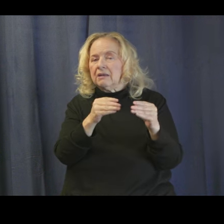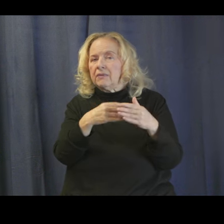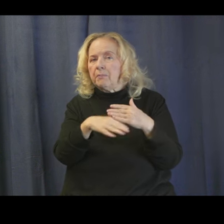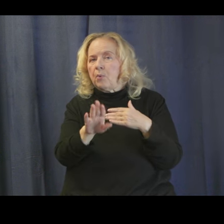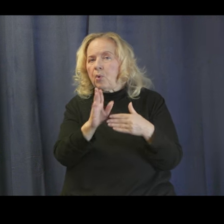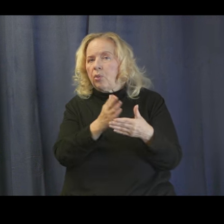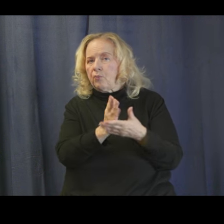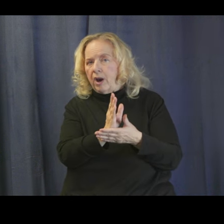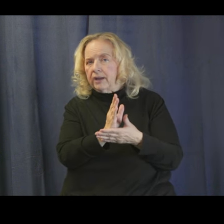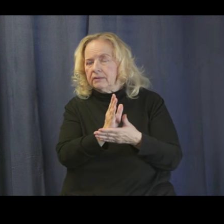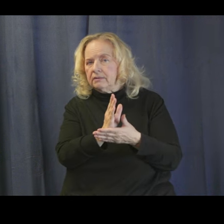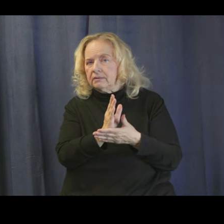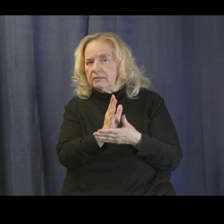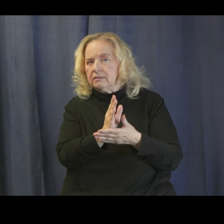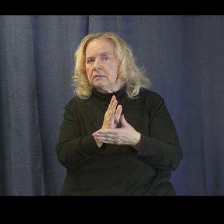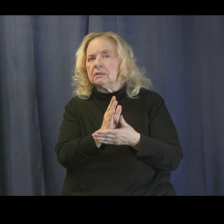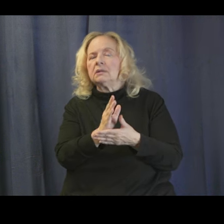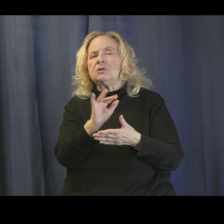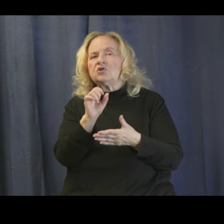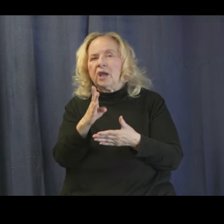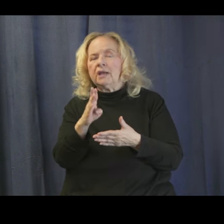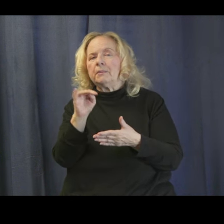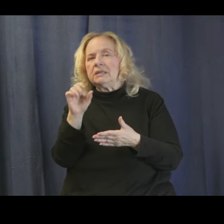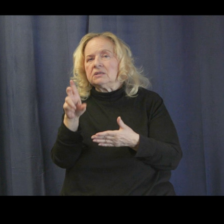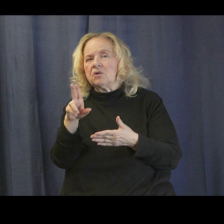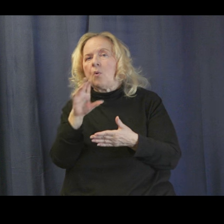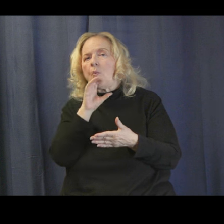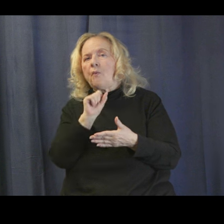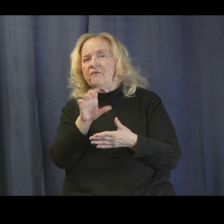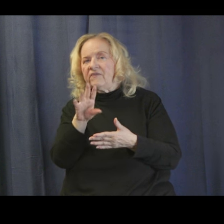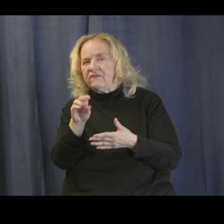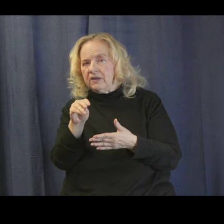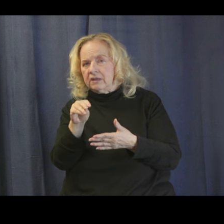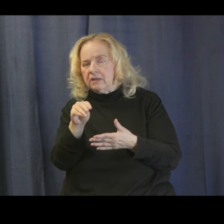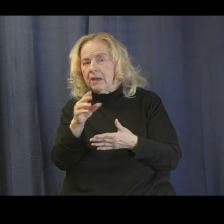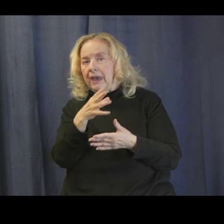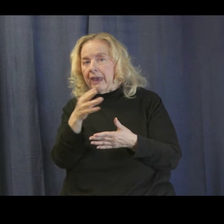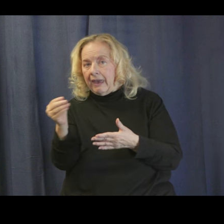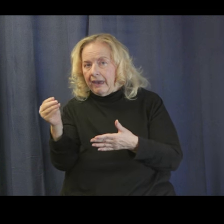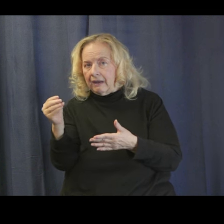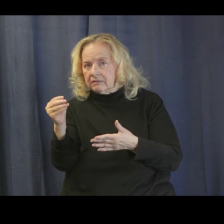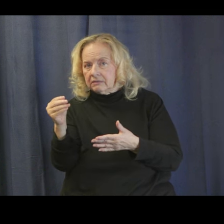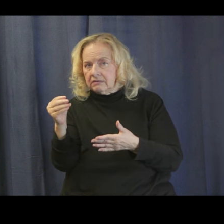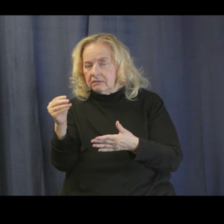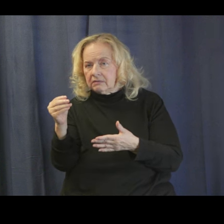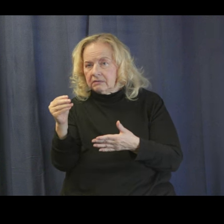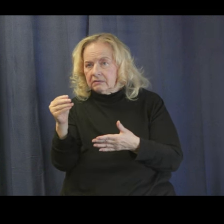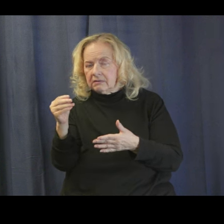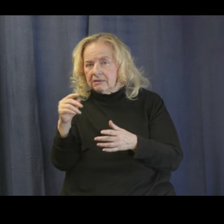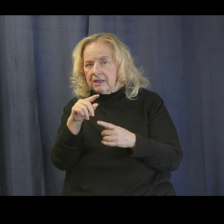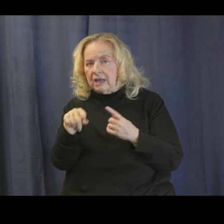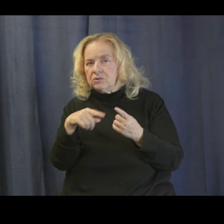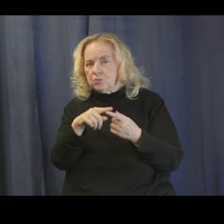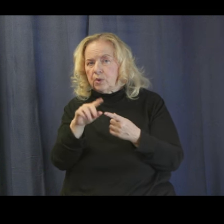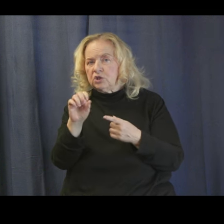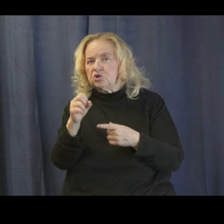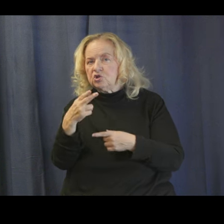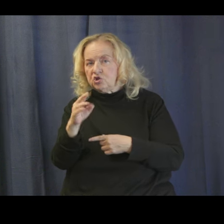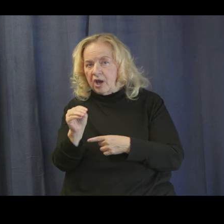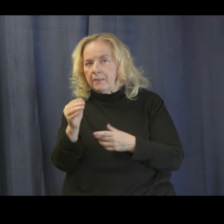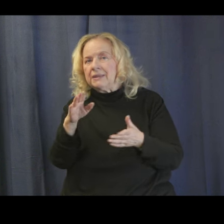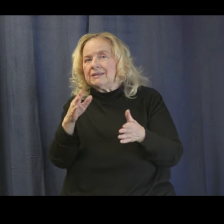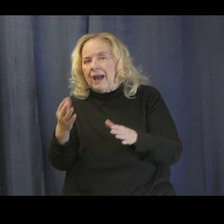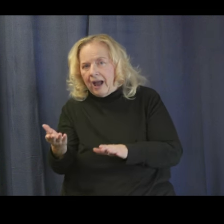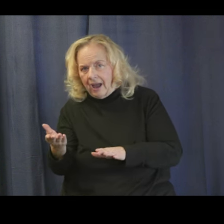birthright, Jacob and Esau are 50 years old. And that is when